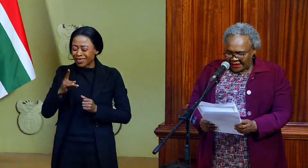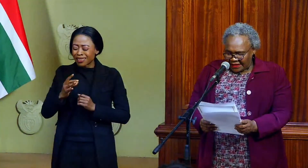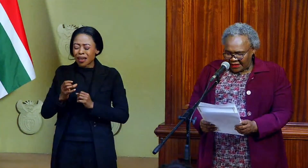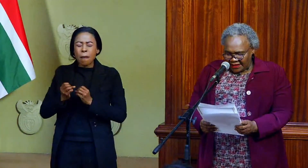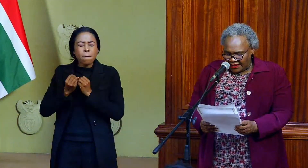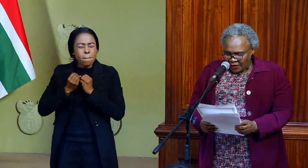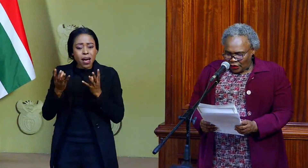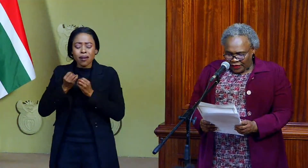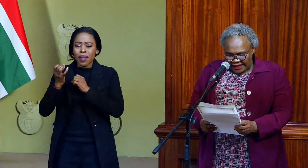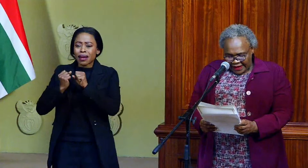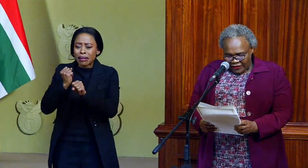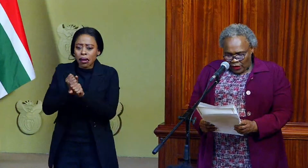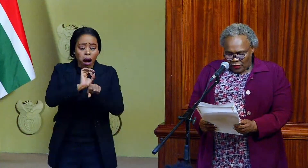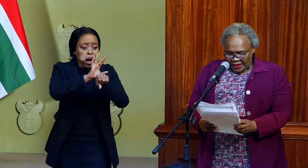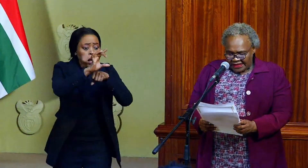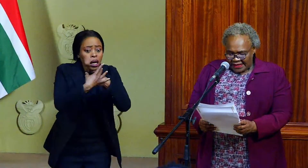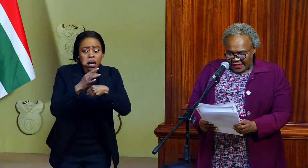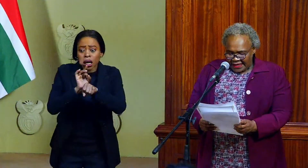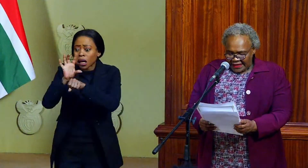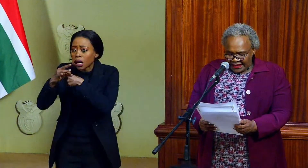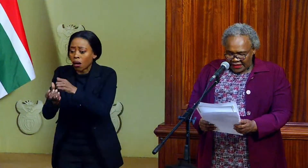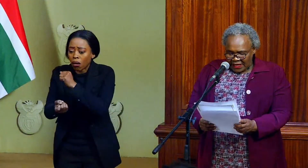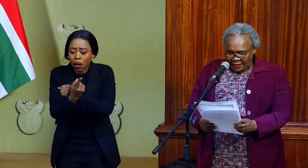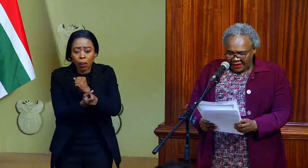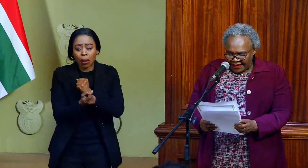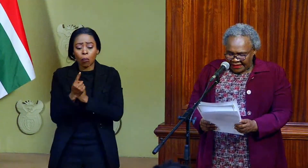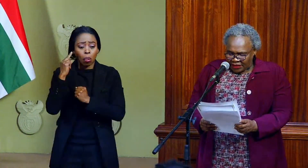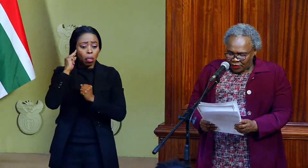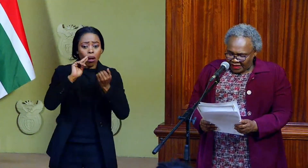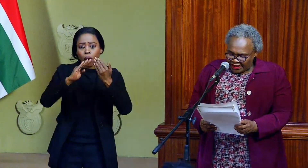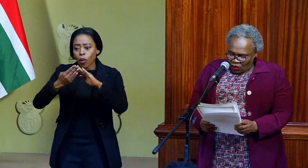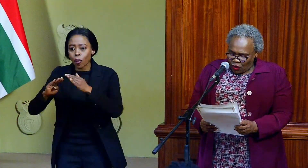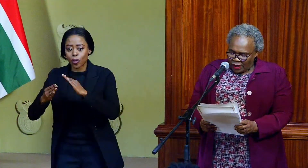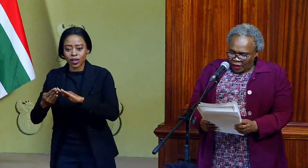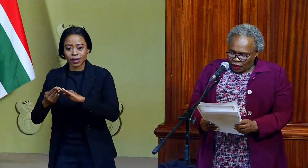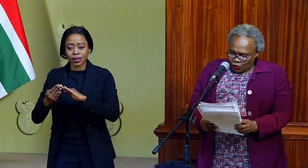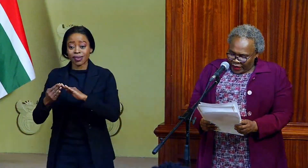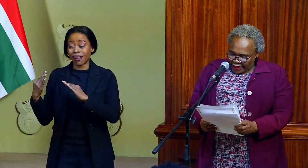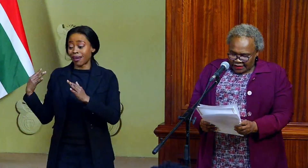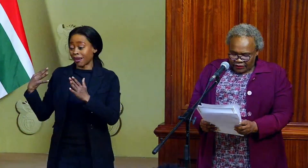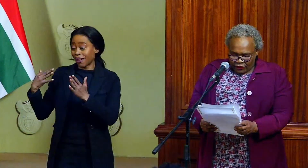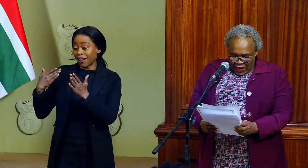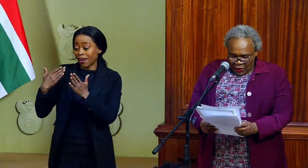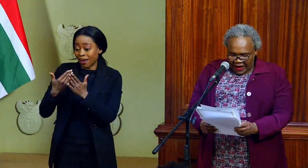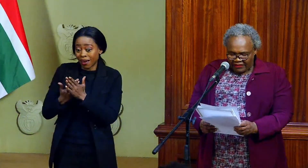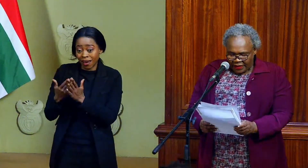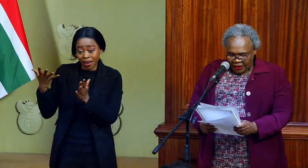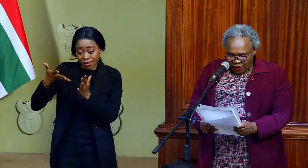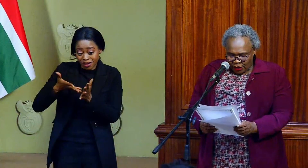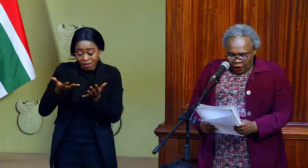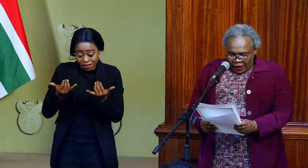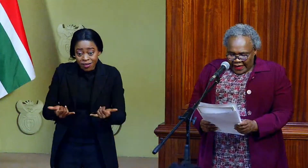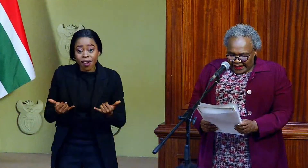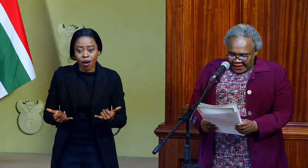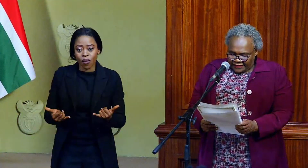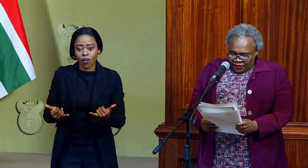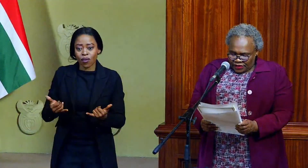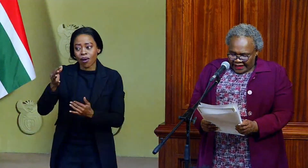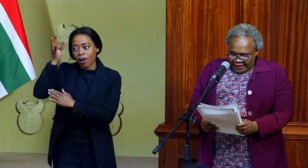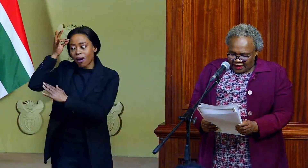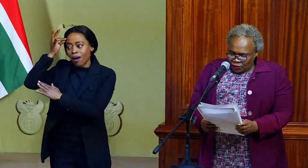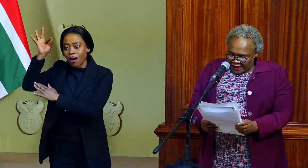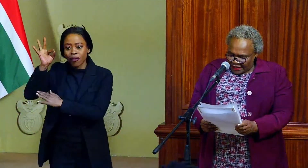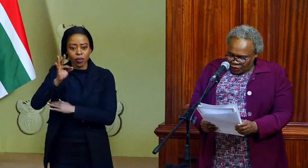extensive consultation with deaf community that has culminated to this call to action for our government and